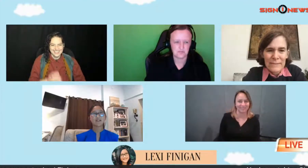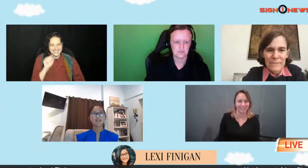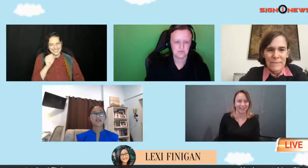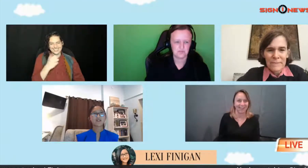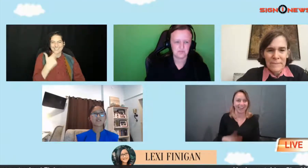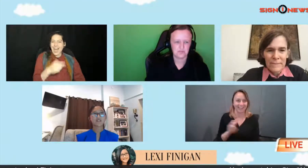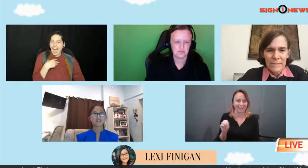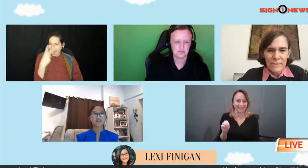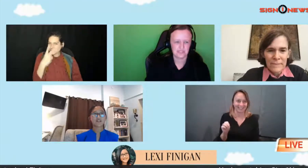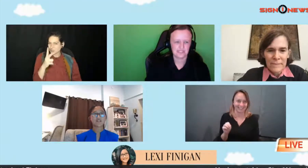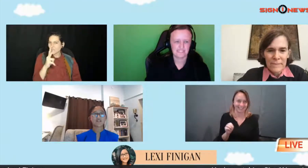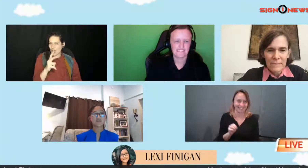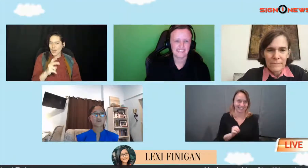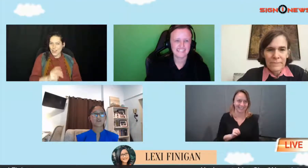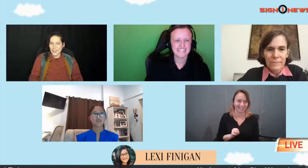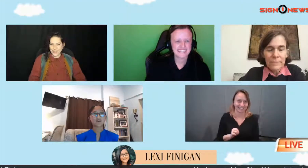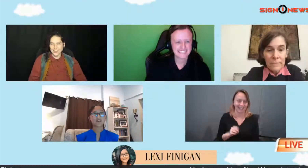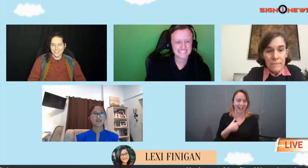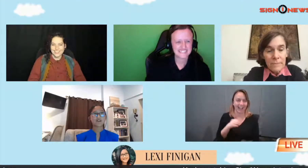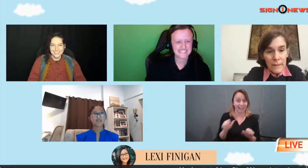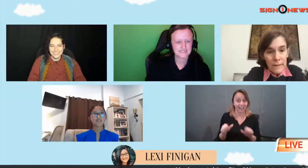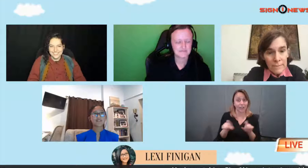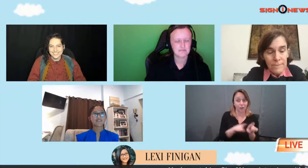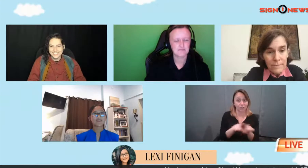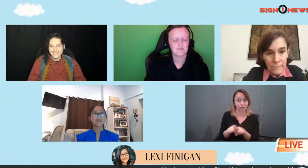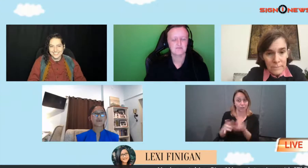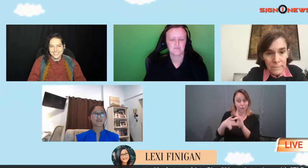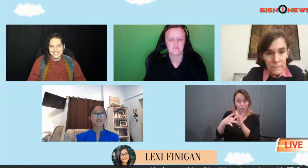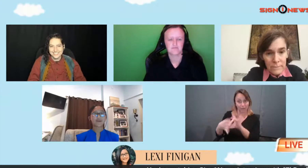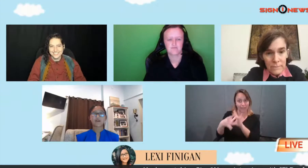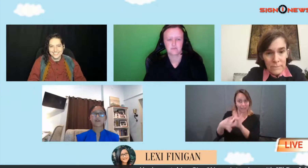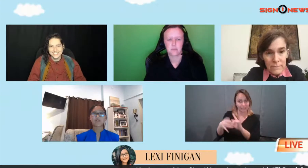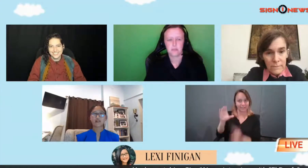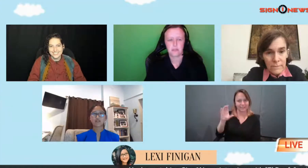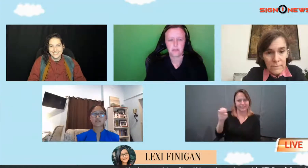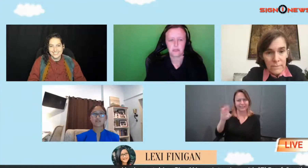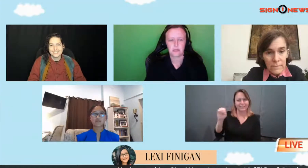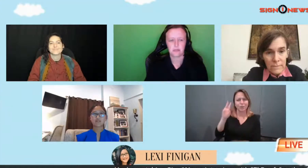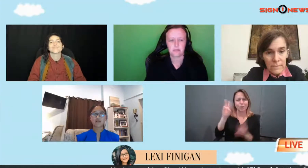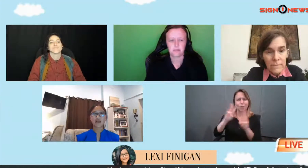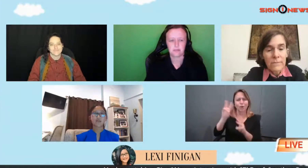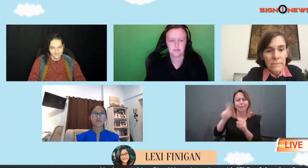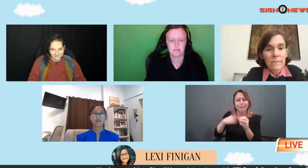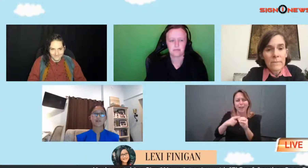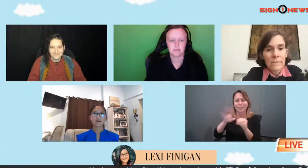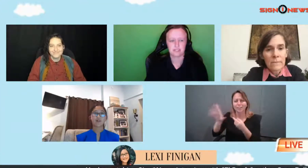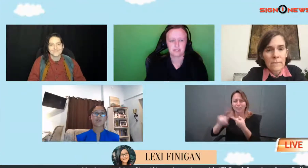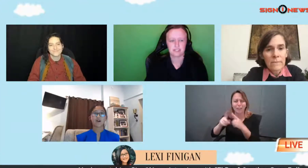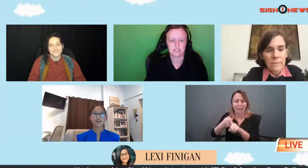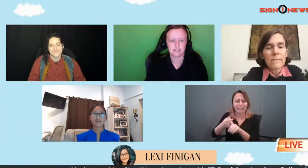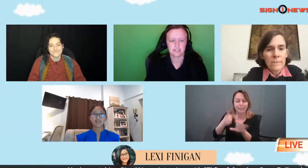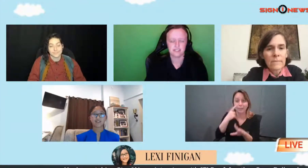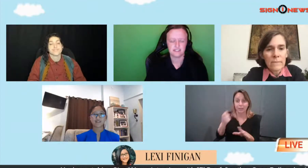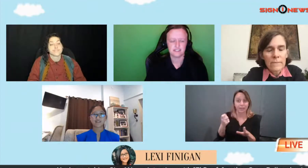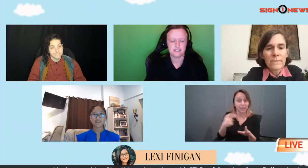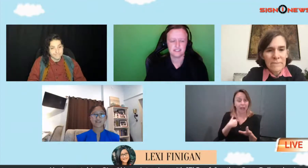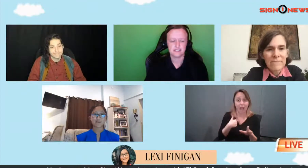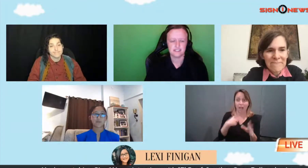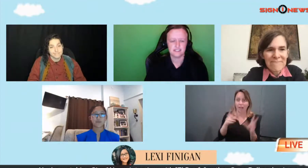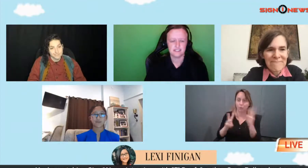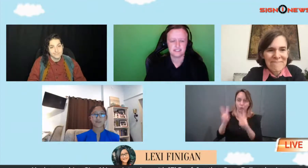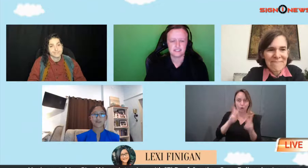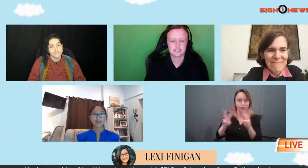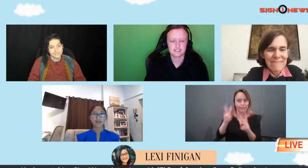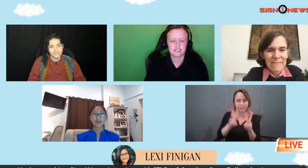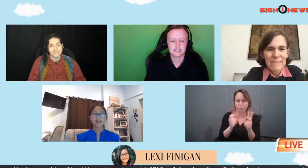But I can also relate to her, Cece, worrying about her friendships, because I worry about a lot of things because